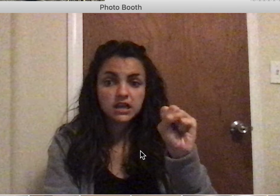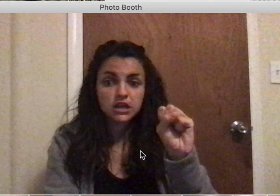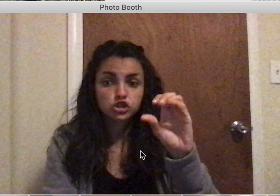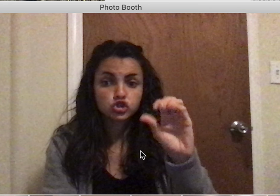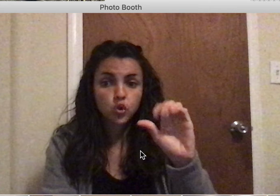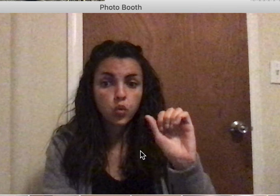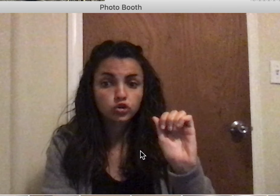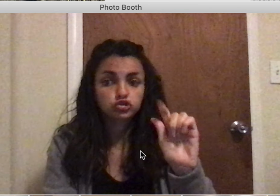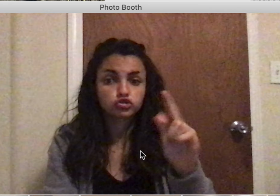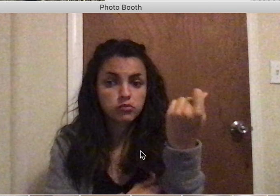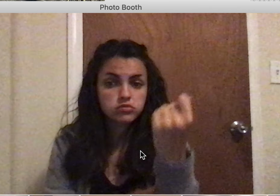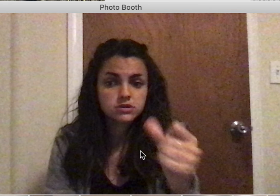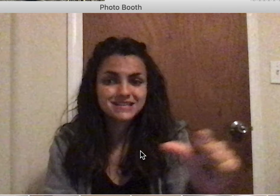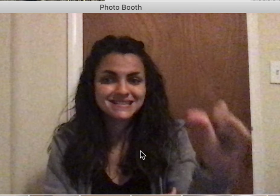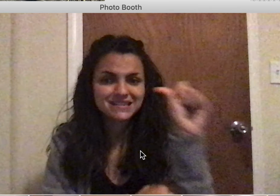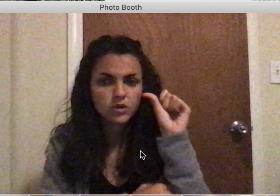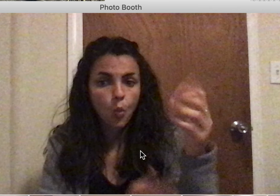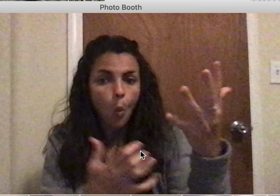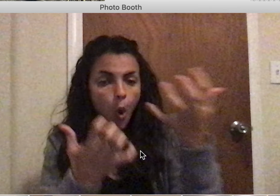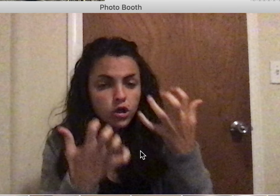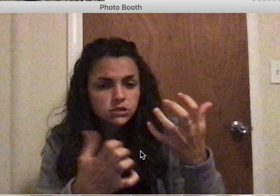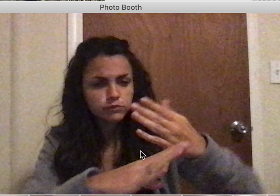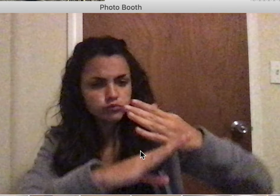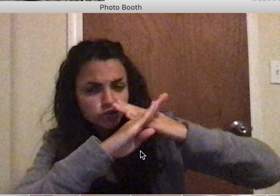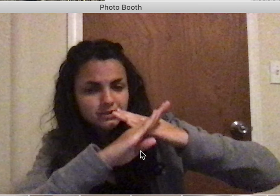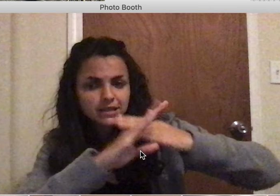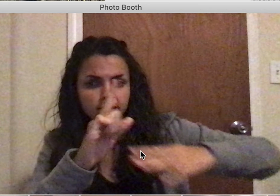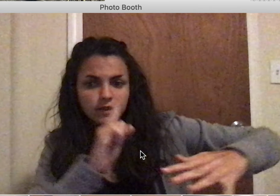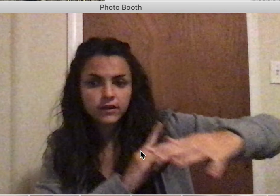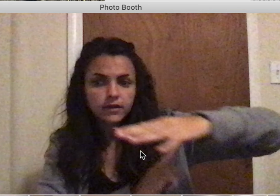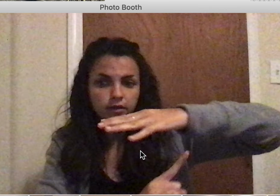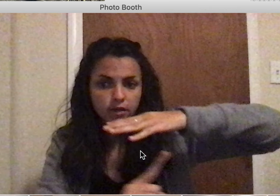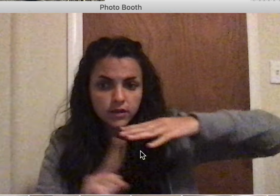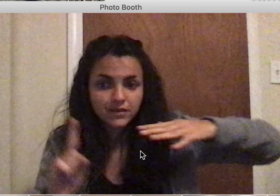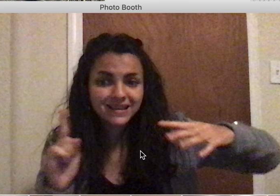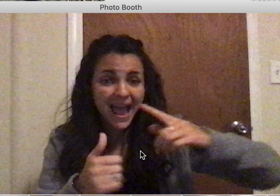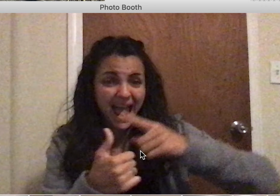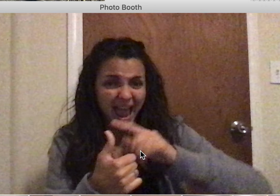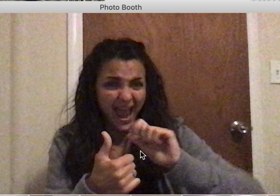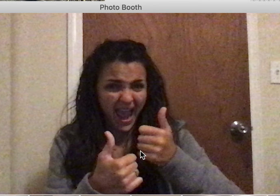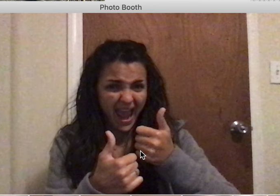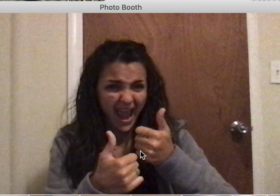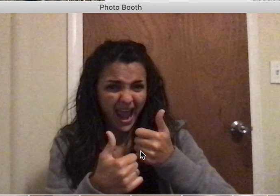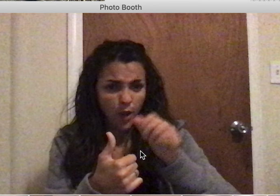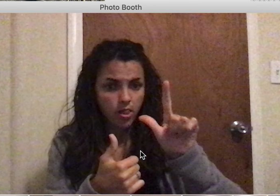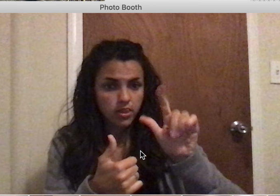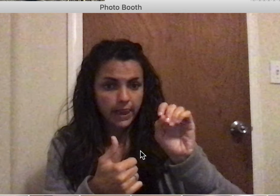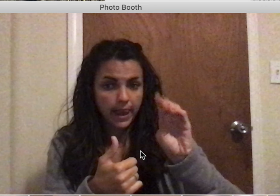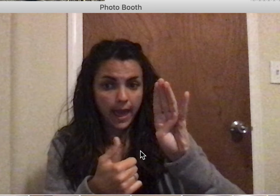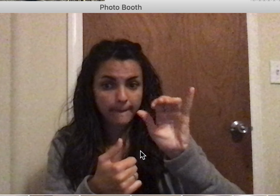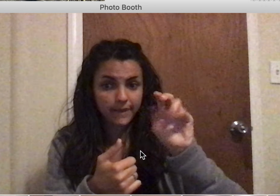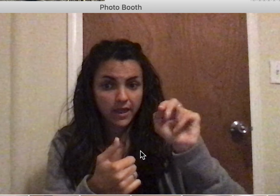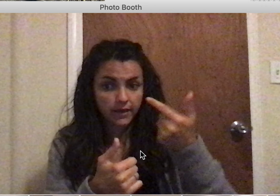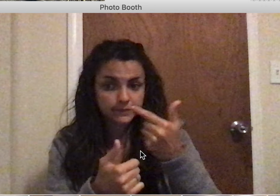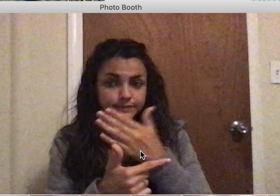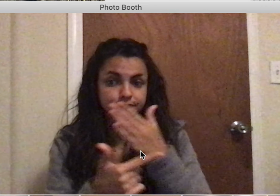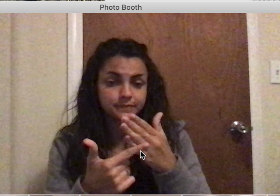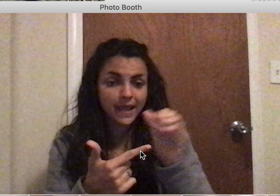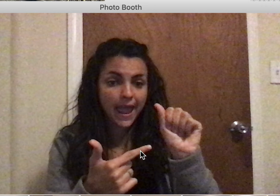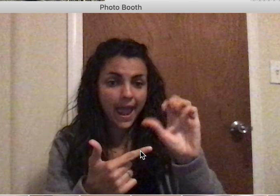protect the environment from being harmed through lobbying, activism, and education. Whether that